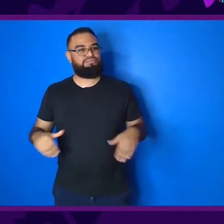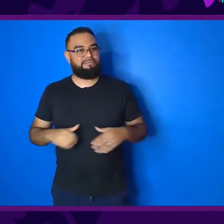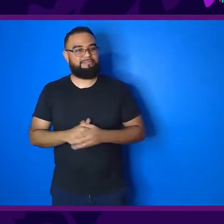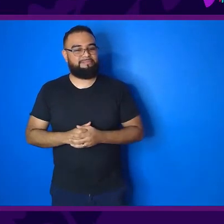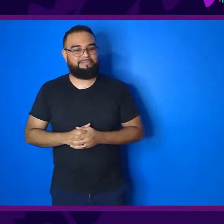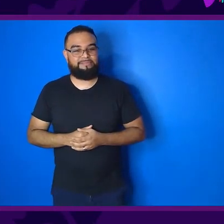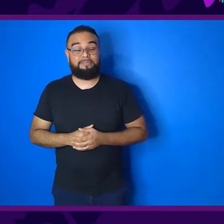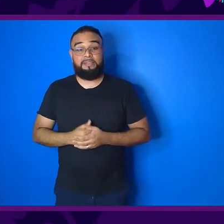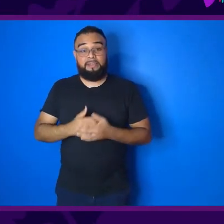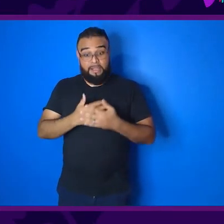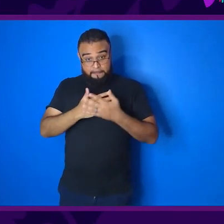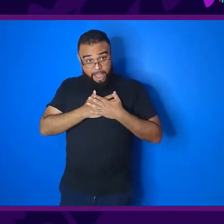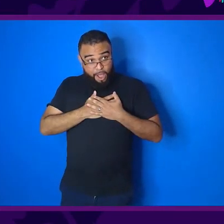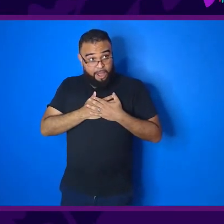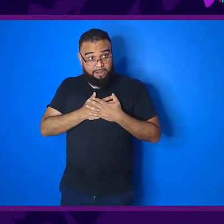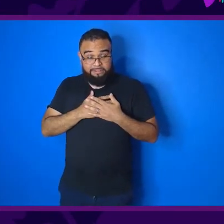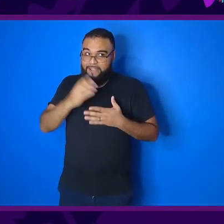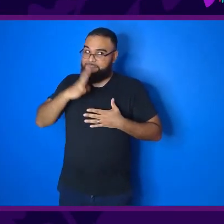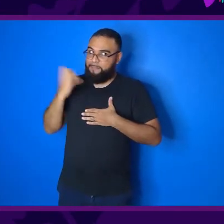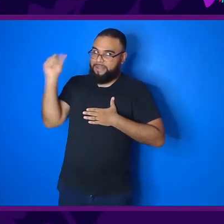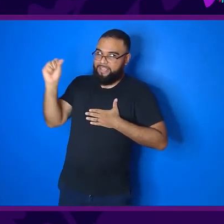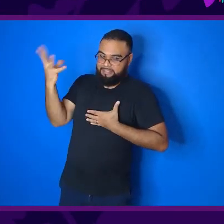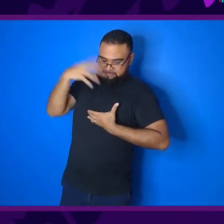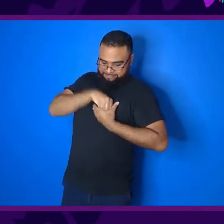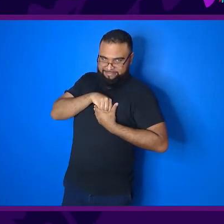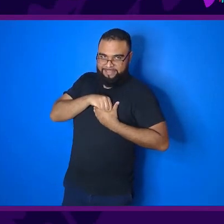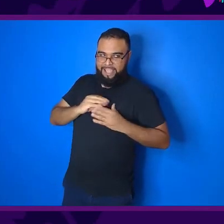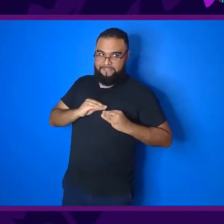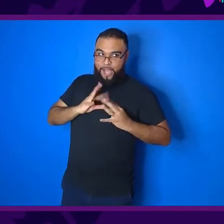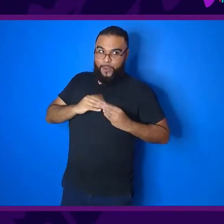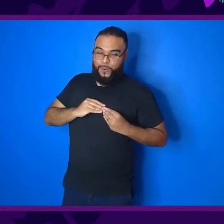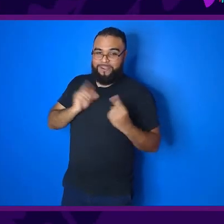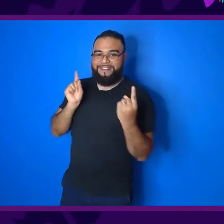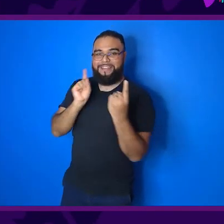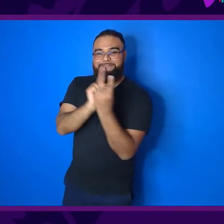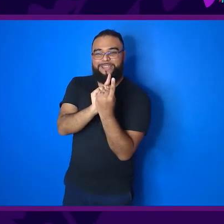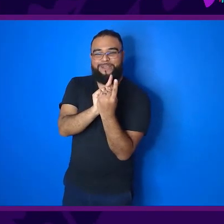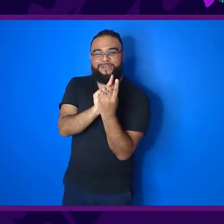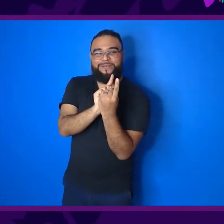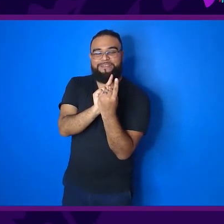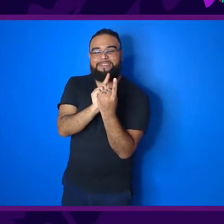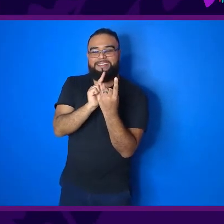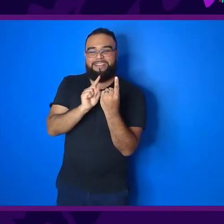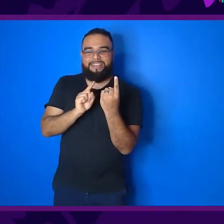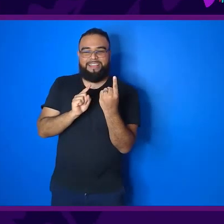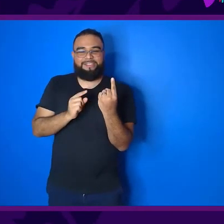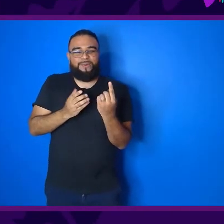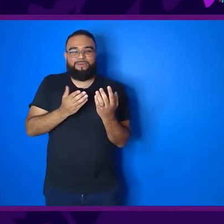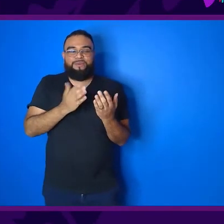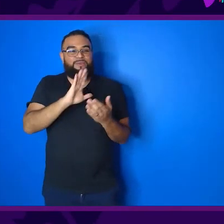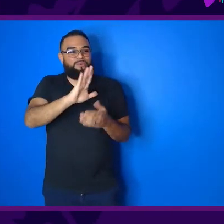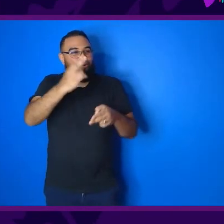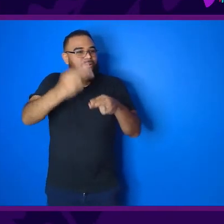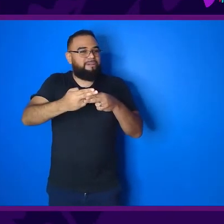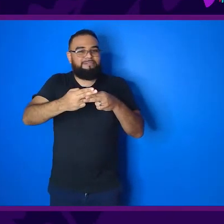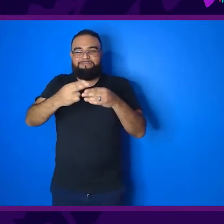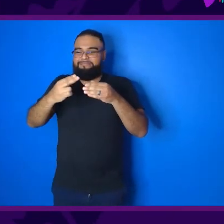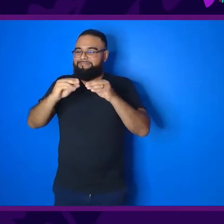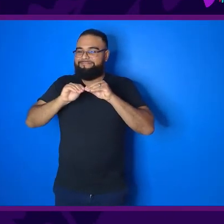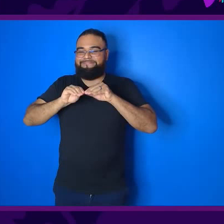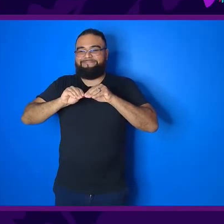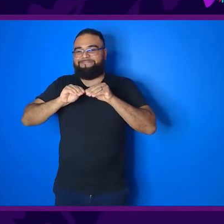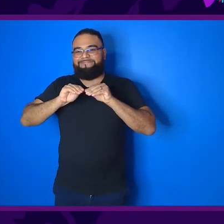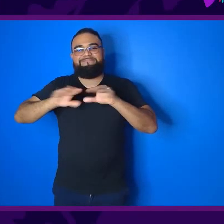heart fluttered getting to meet you, and you know, just your legacy is so incredible and so